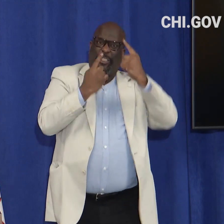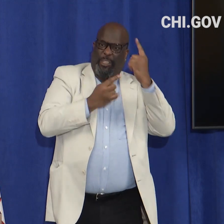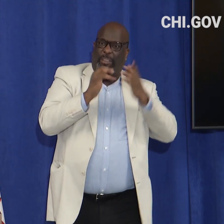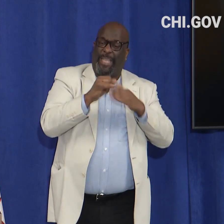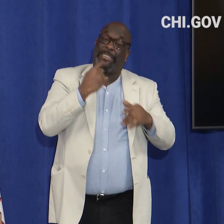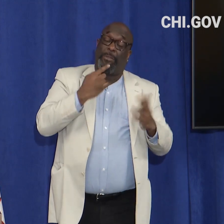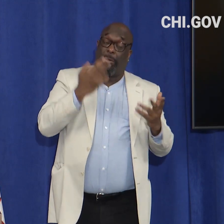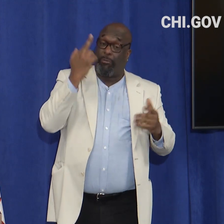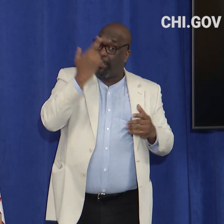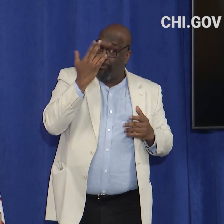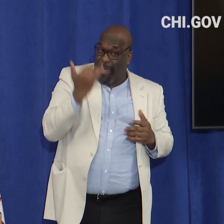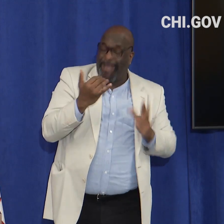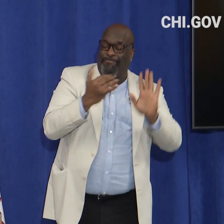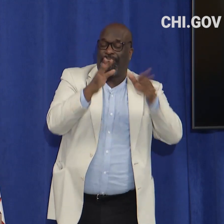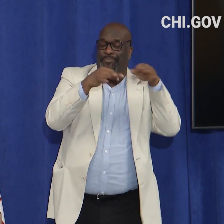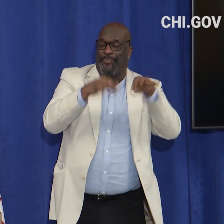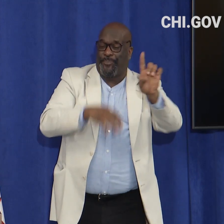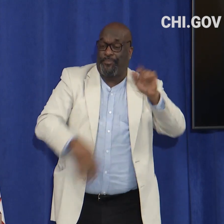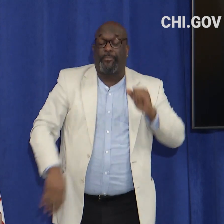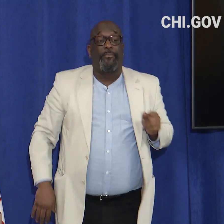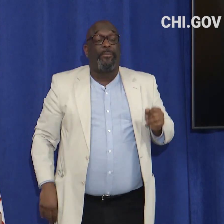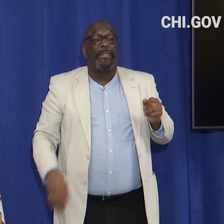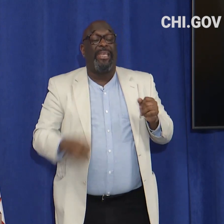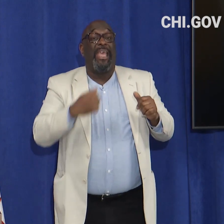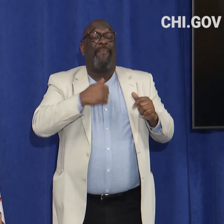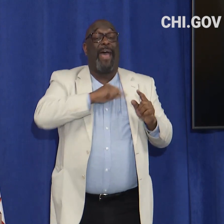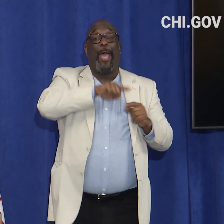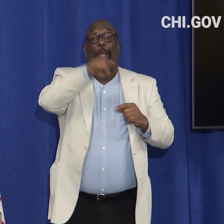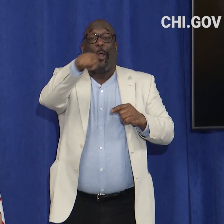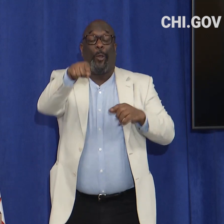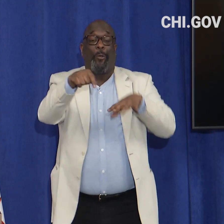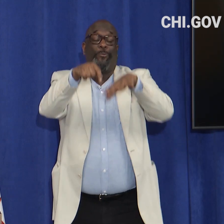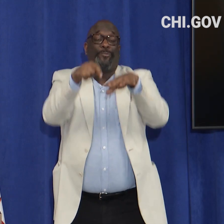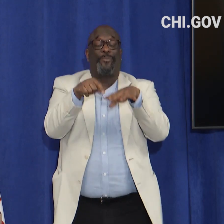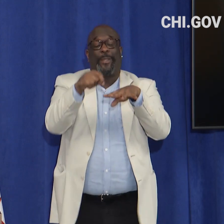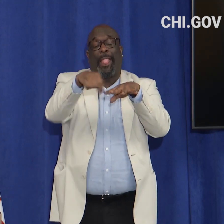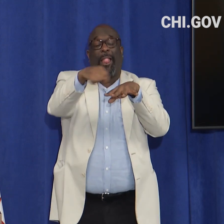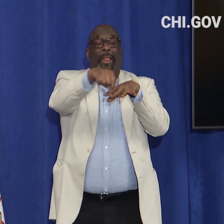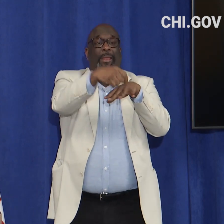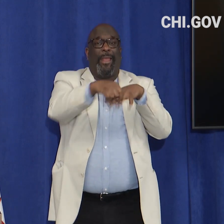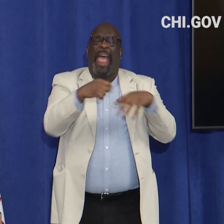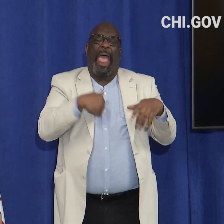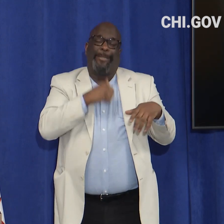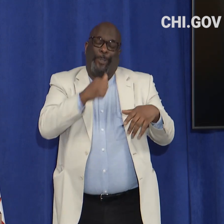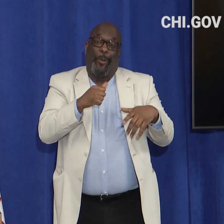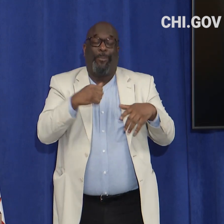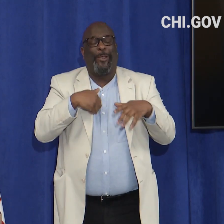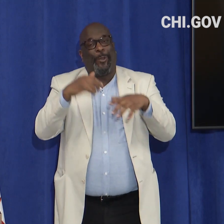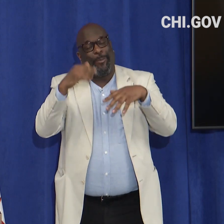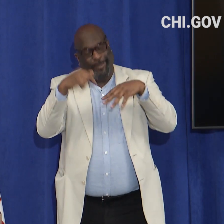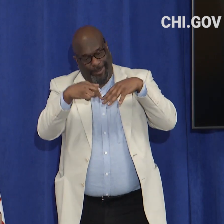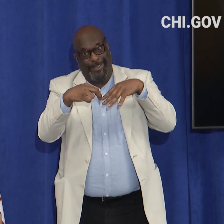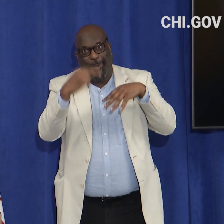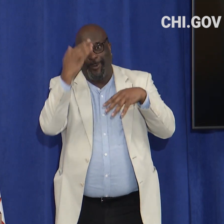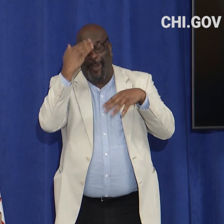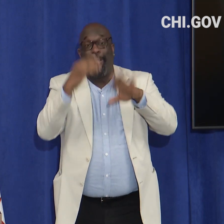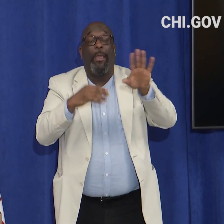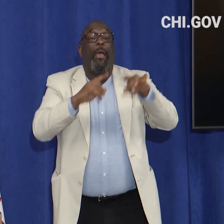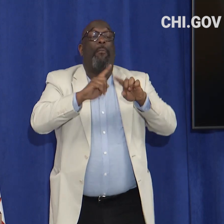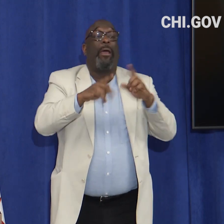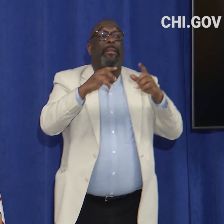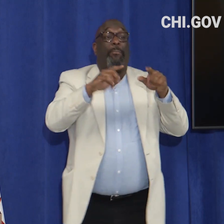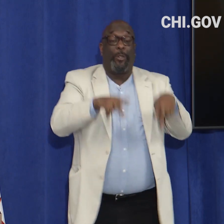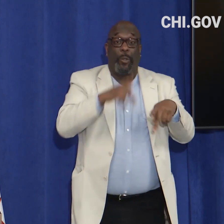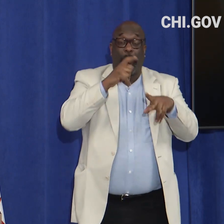to. Here's why. If I go and get my nails done, which I don't do, you can probably tell, but if I did, the person who is handling